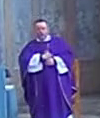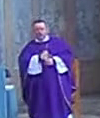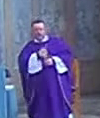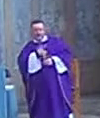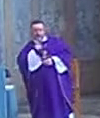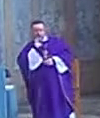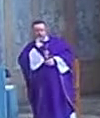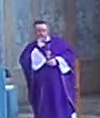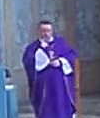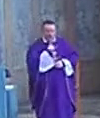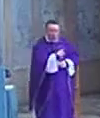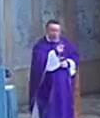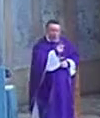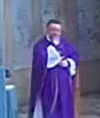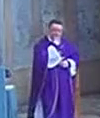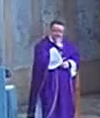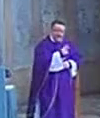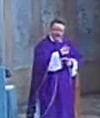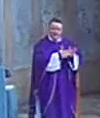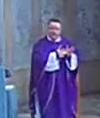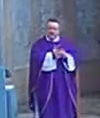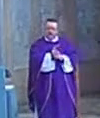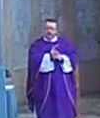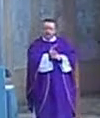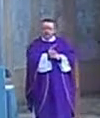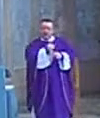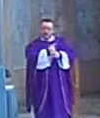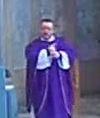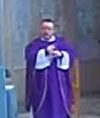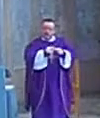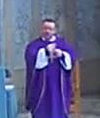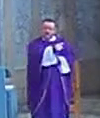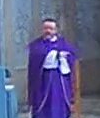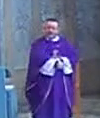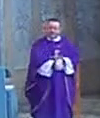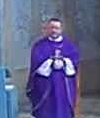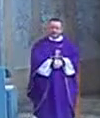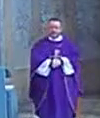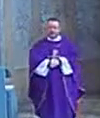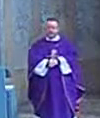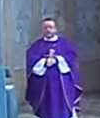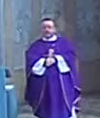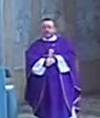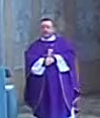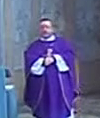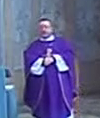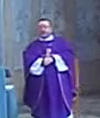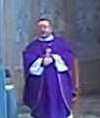wanting to go and to see jesus to talk to him